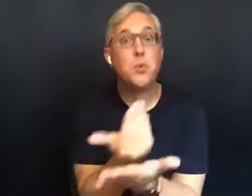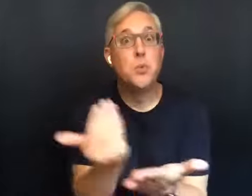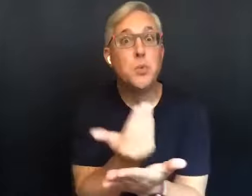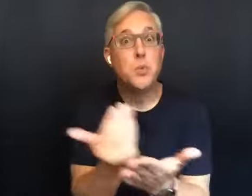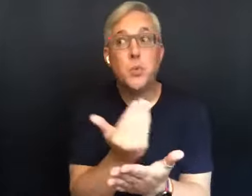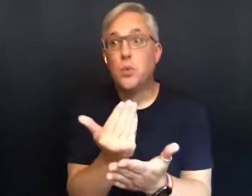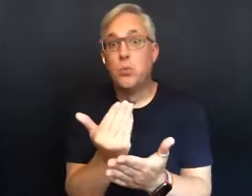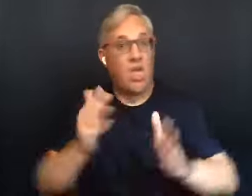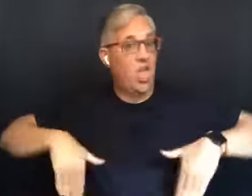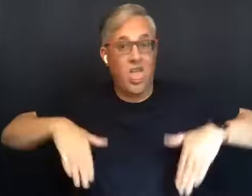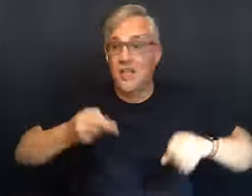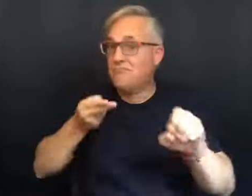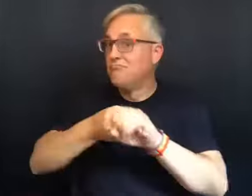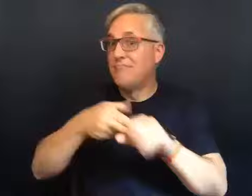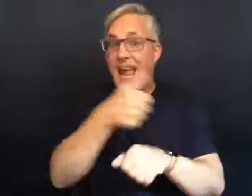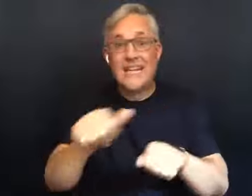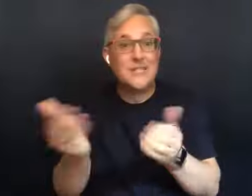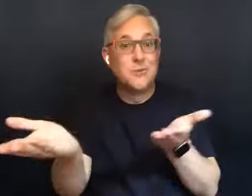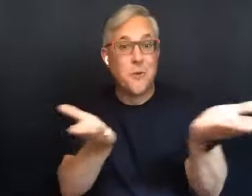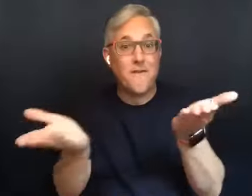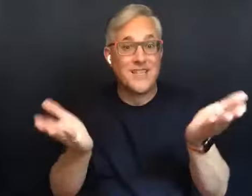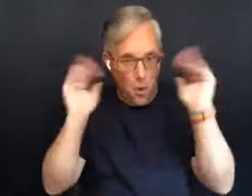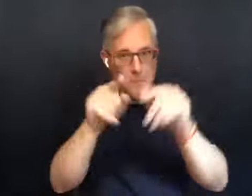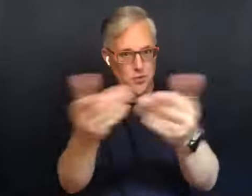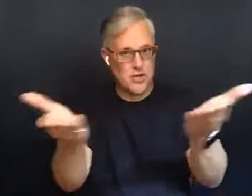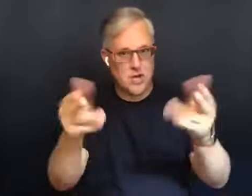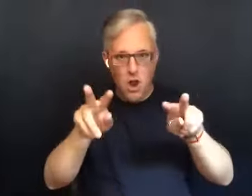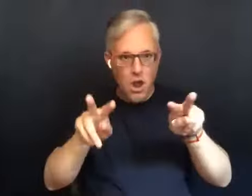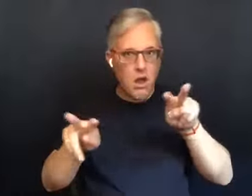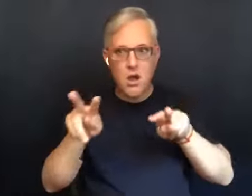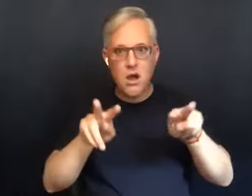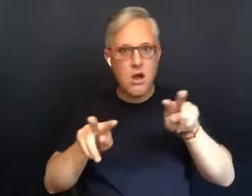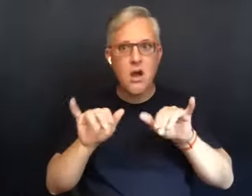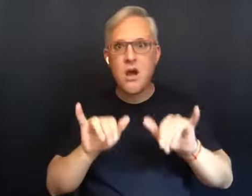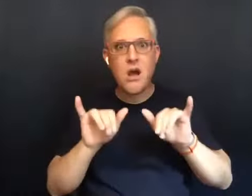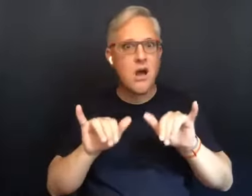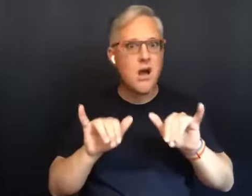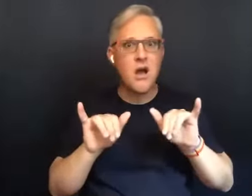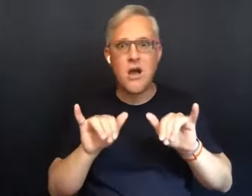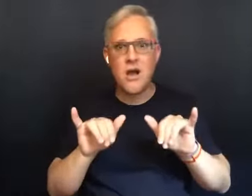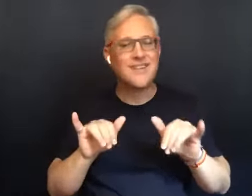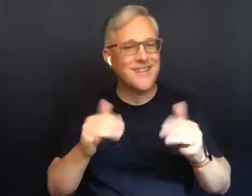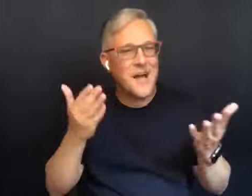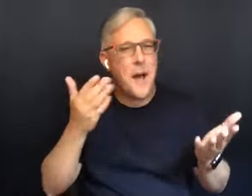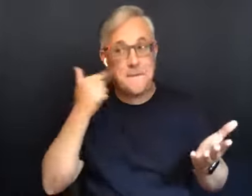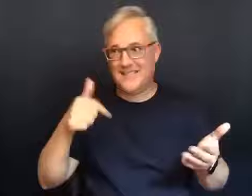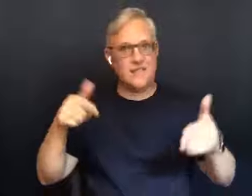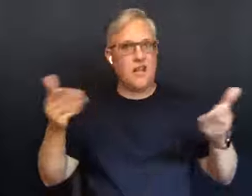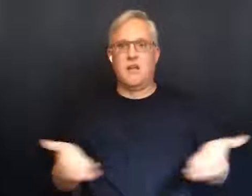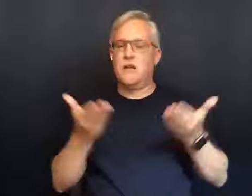conference, but I really hope that there's some first time people that are new to service of any kind that are